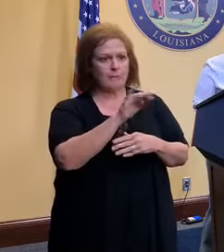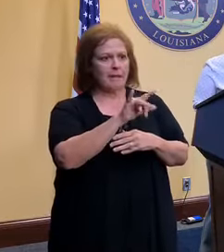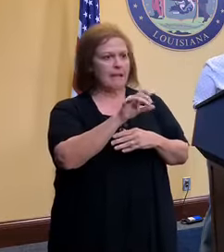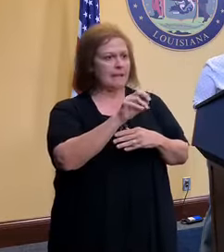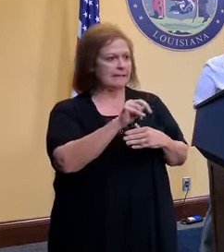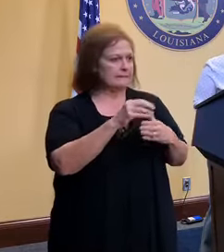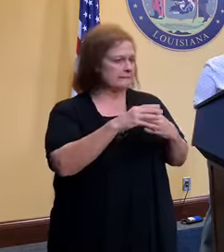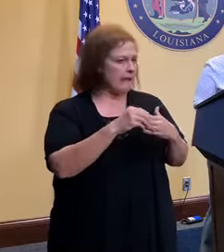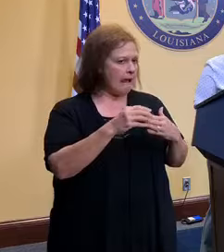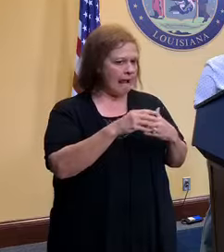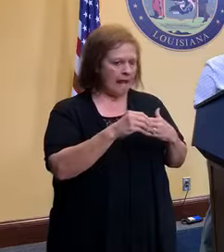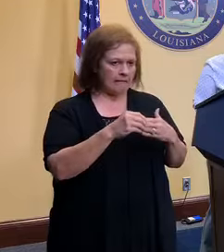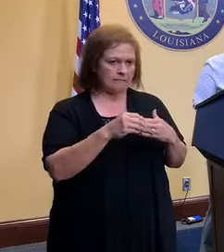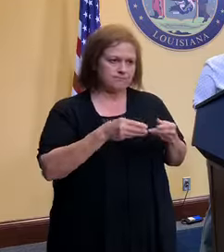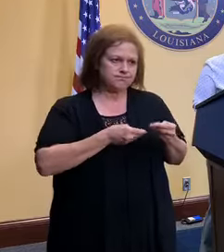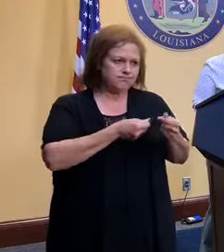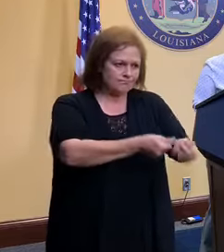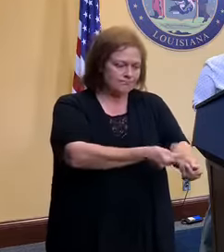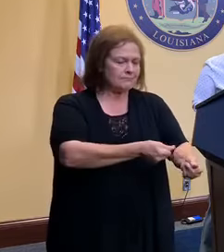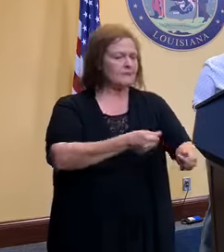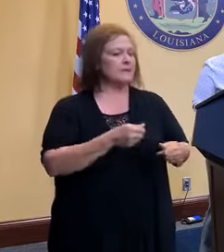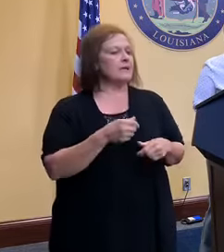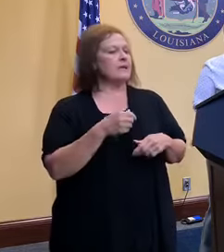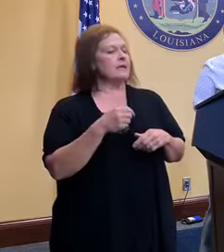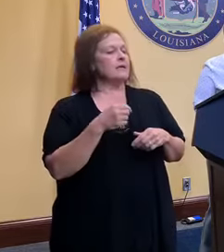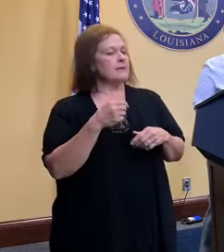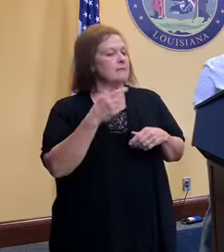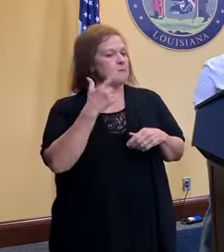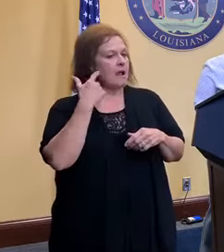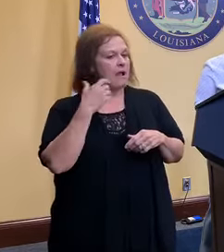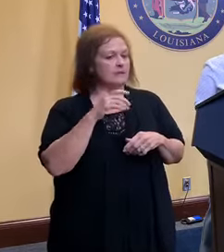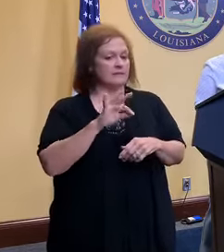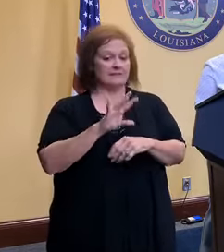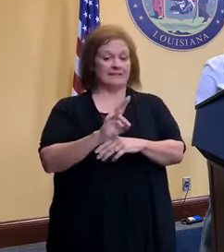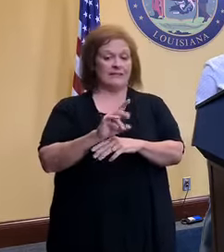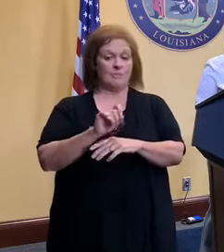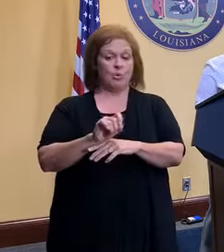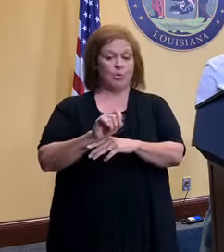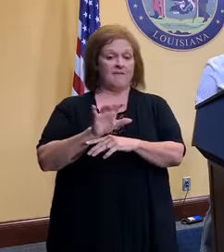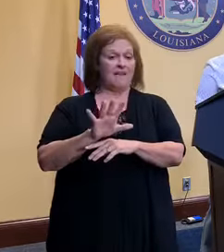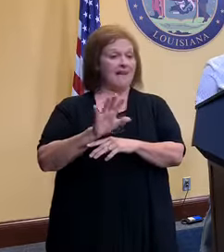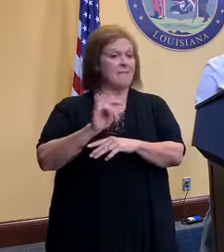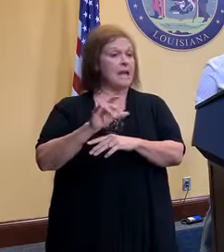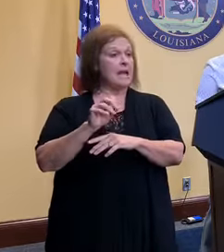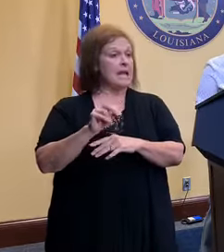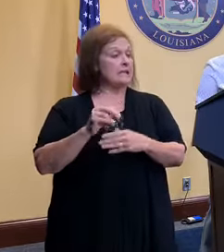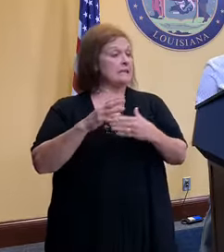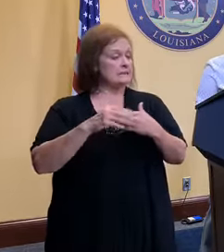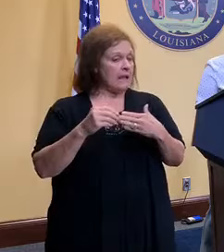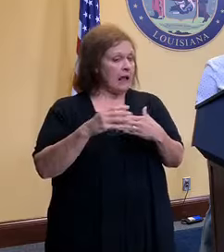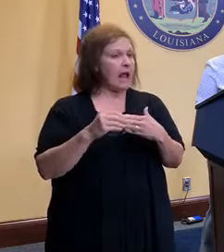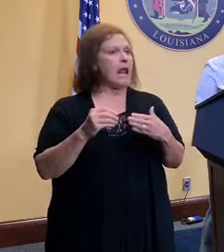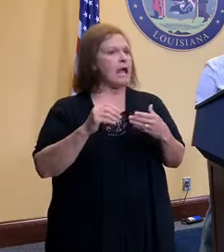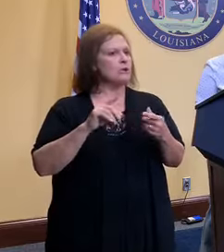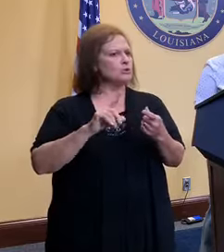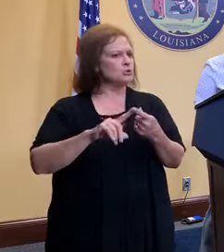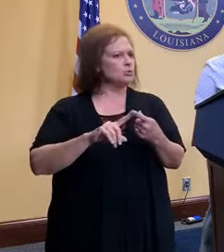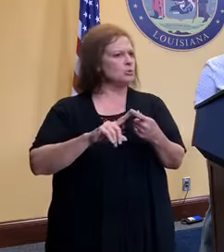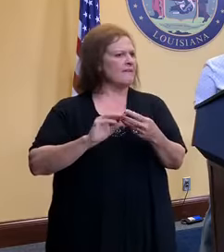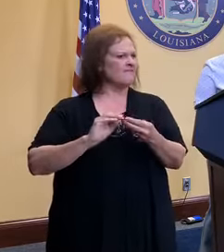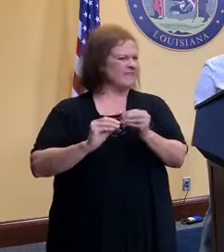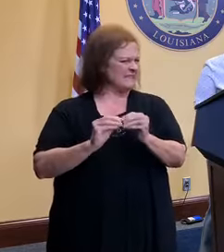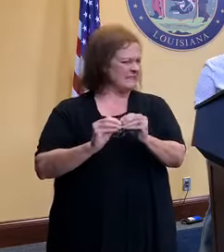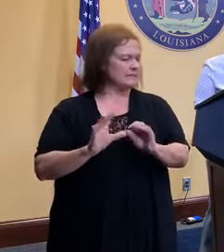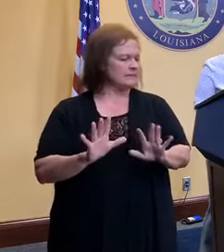in recovery efforts to date, out of the anticipated $7.5 million that it would take to recover.